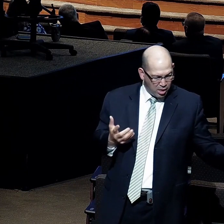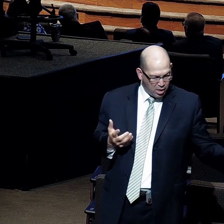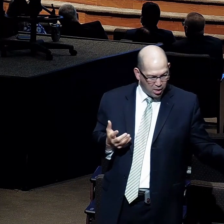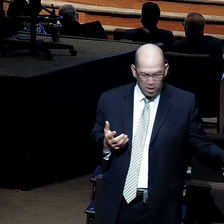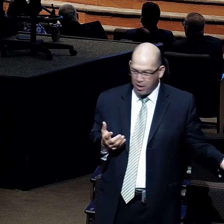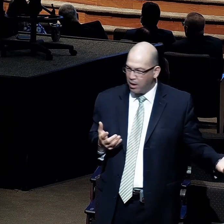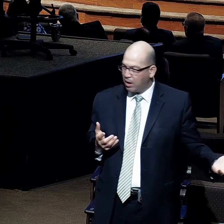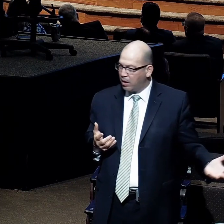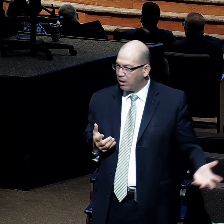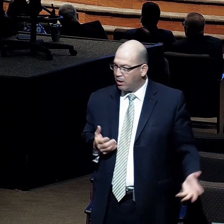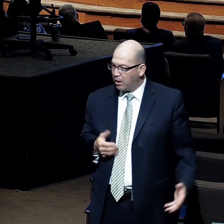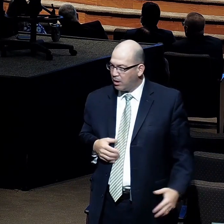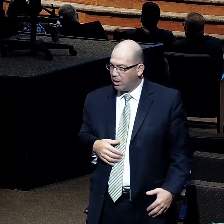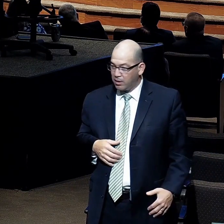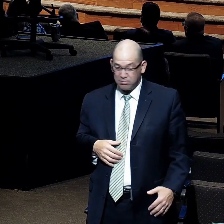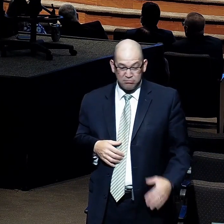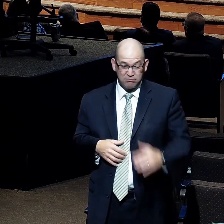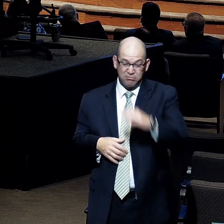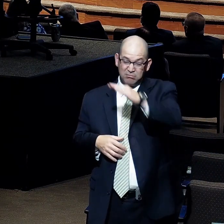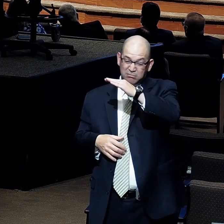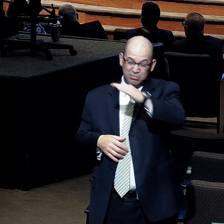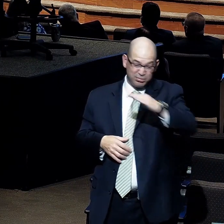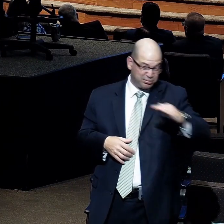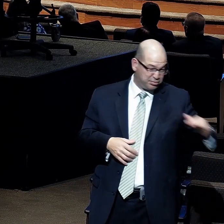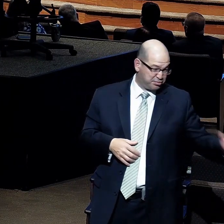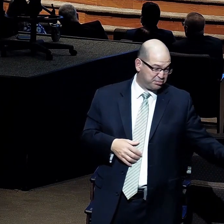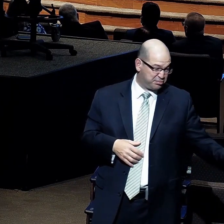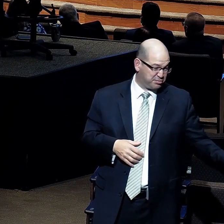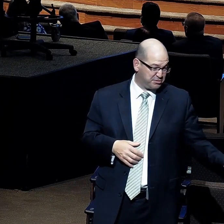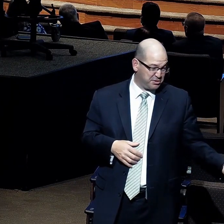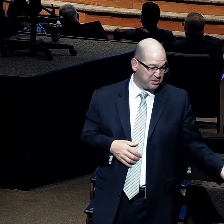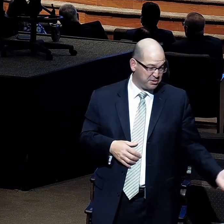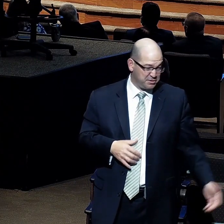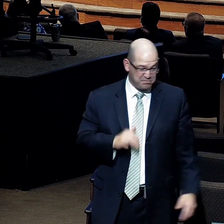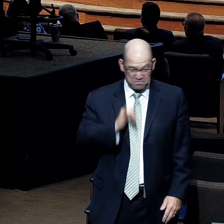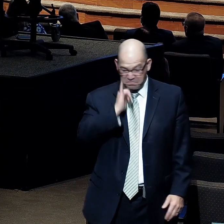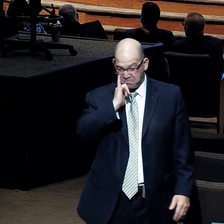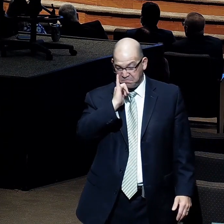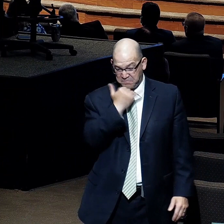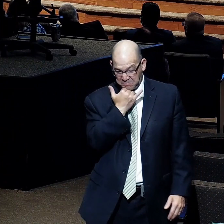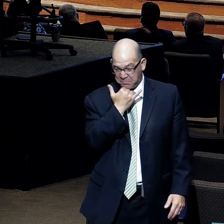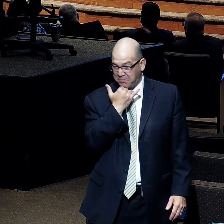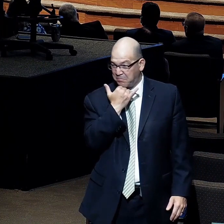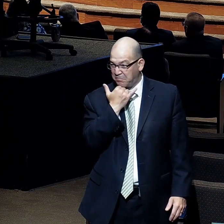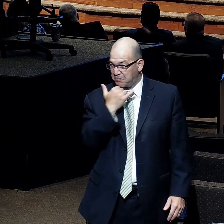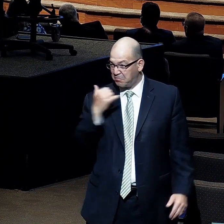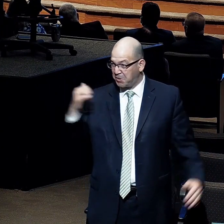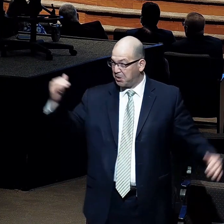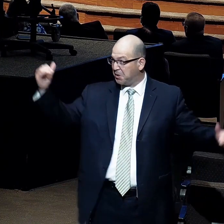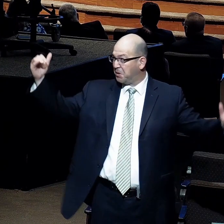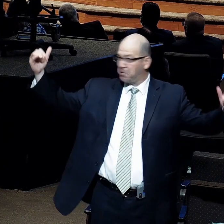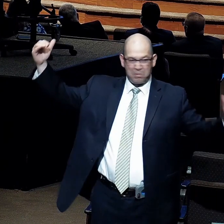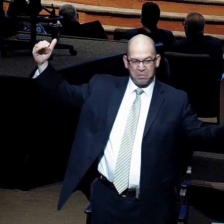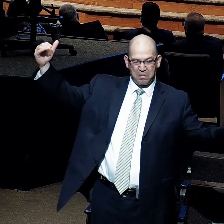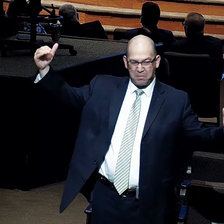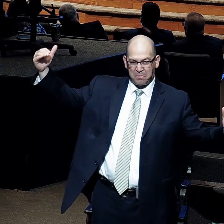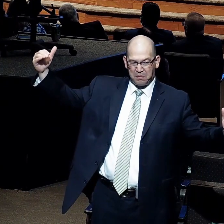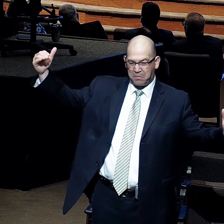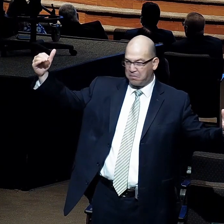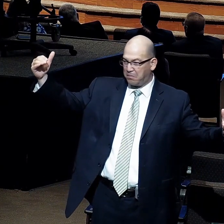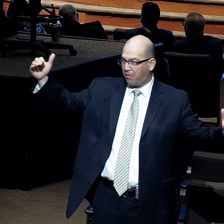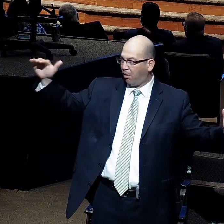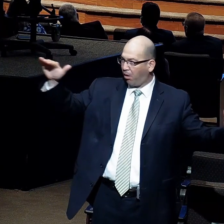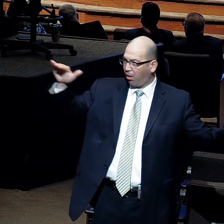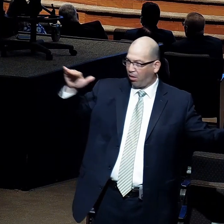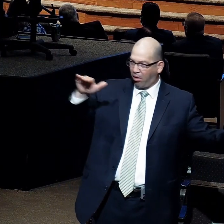1/16 of an inch. But it added up, didn't it? An eighth of an inch, another eighth of an inch, maybe a fourth of an inch, and eventually you have an inch. And after a couple inches,